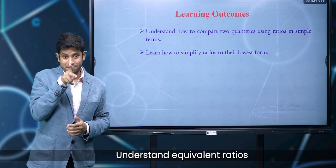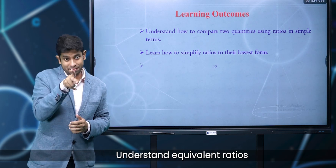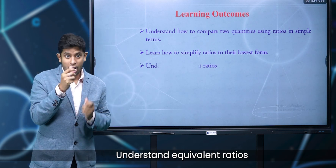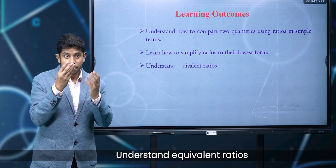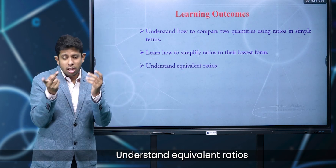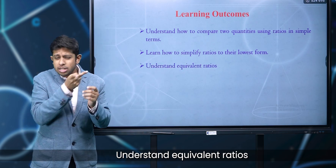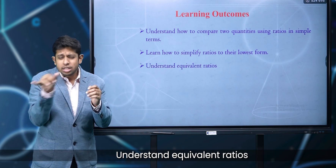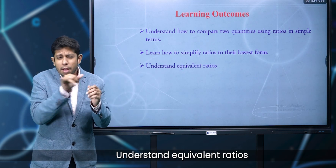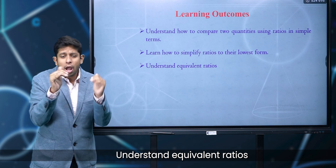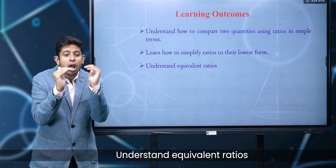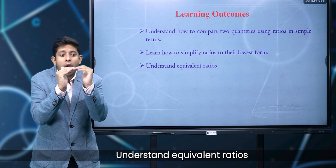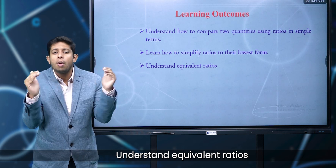Understand equivalent ratios.